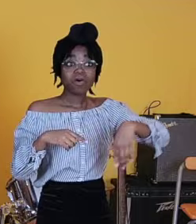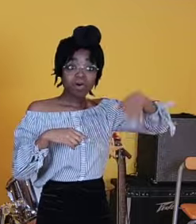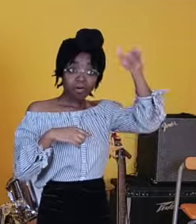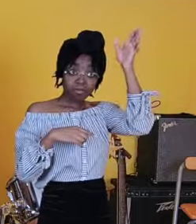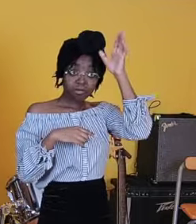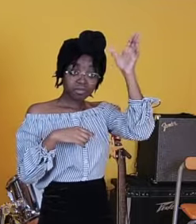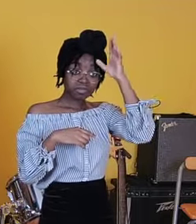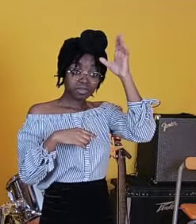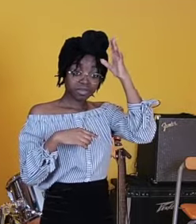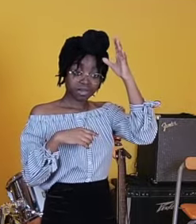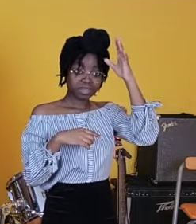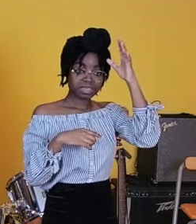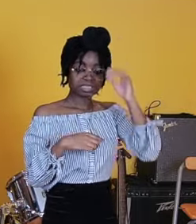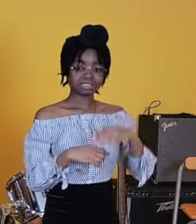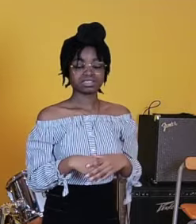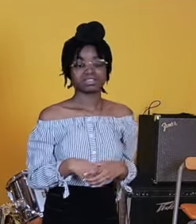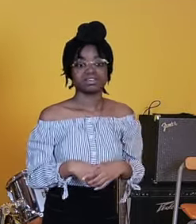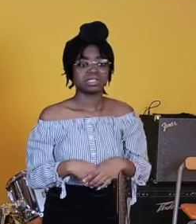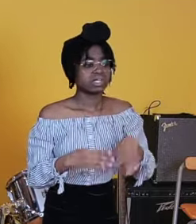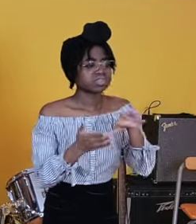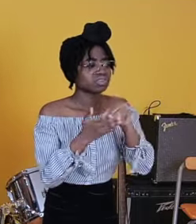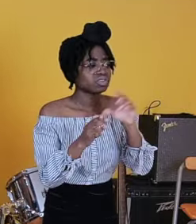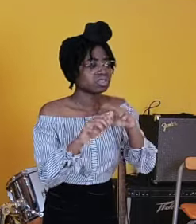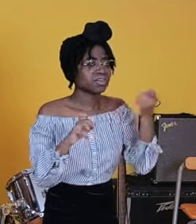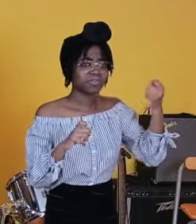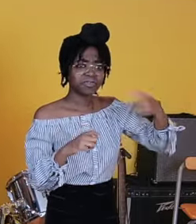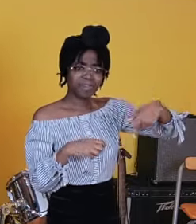that even though we're learning from Adam, there's only